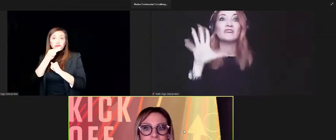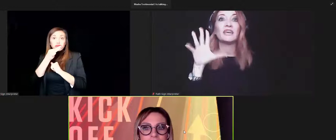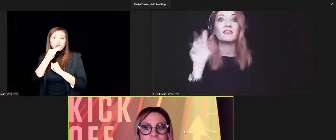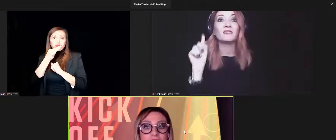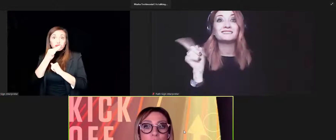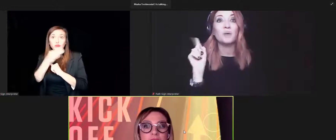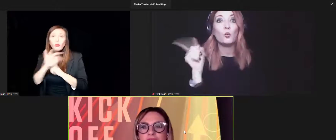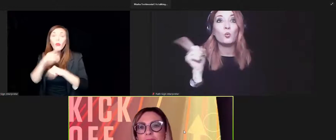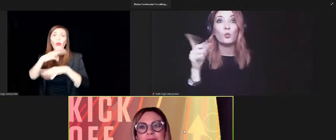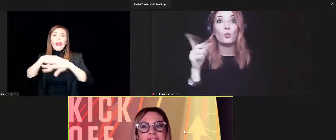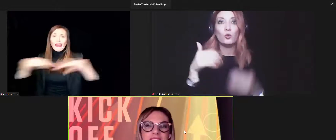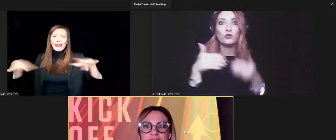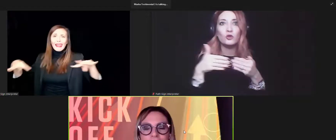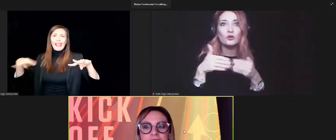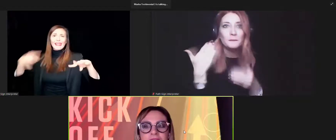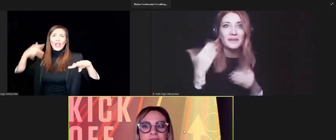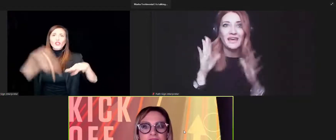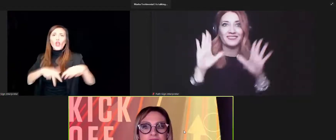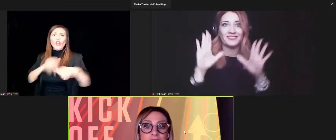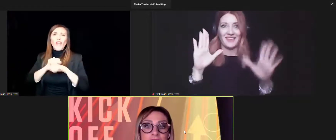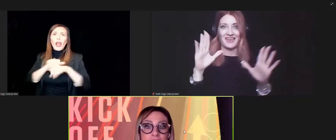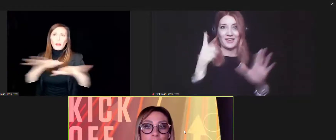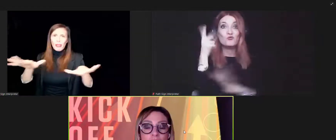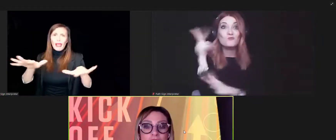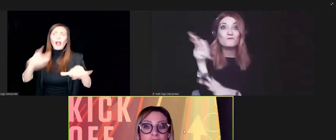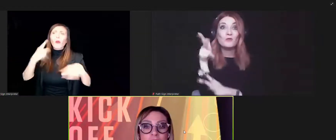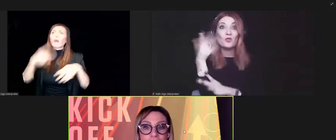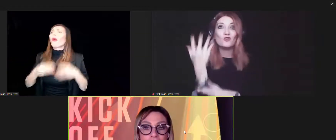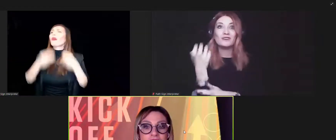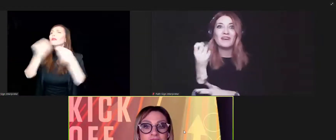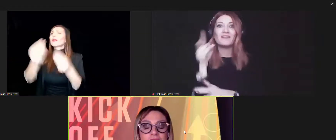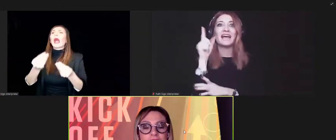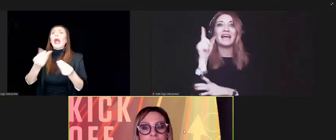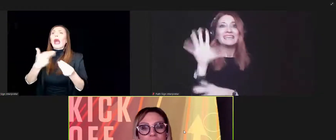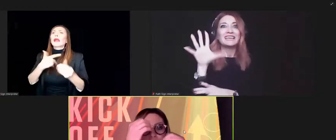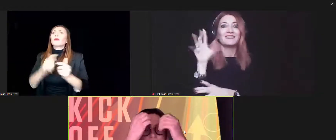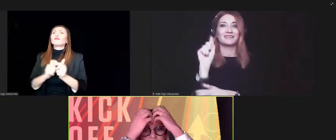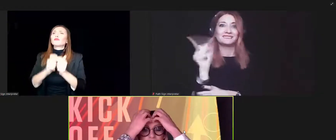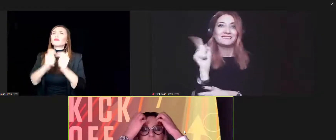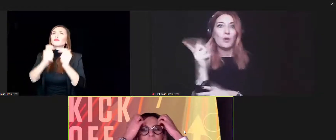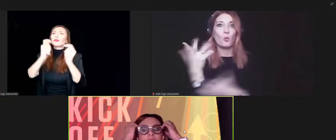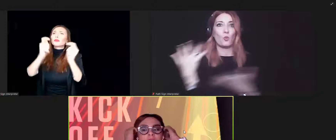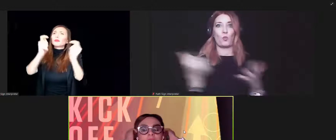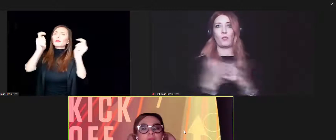know that we are completely freedom thanks to the network marketing.